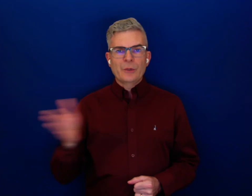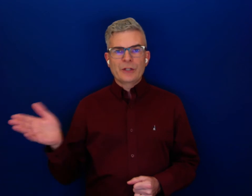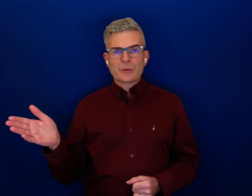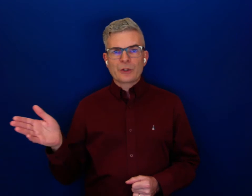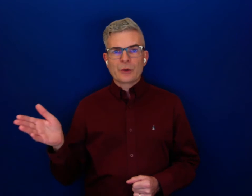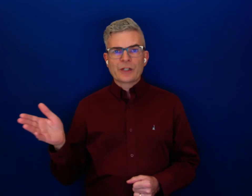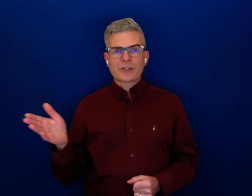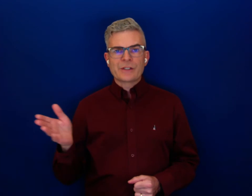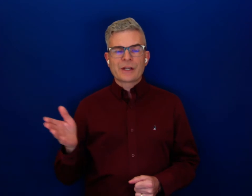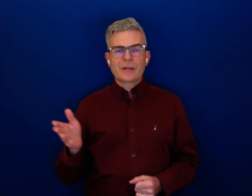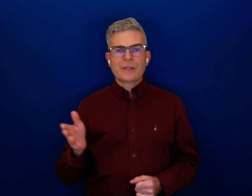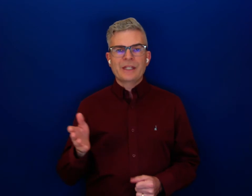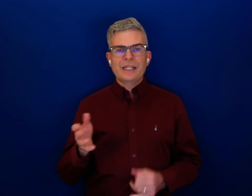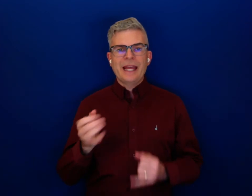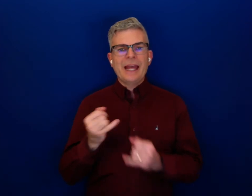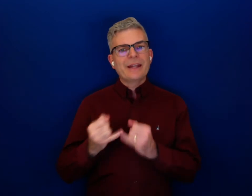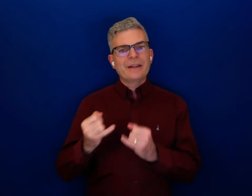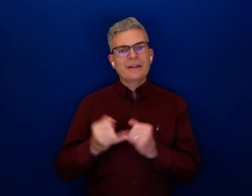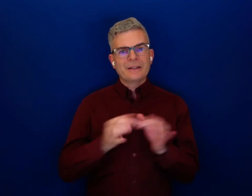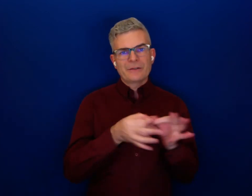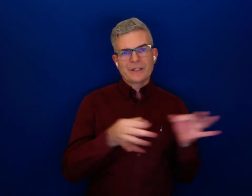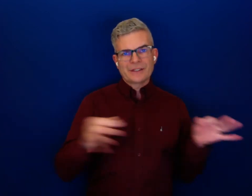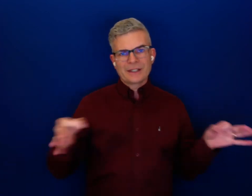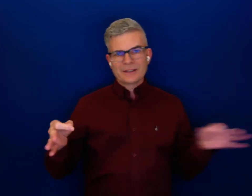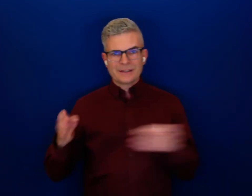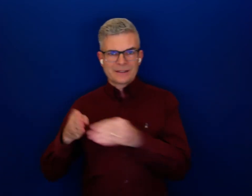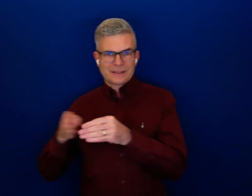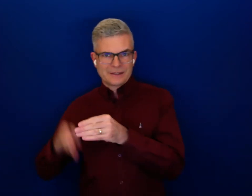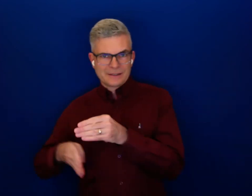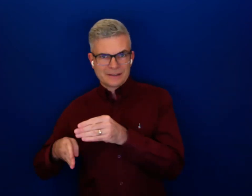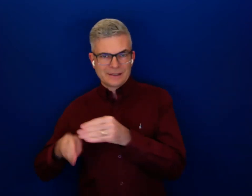word questions come at the end of the sentence.